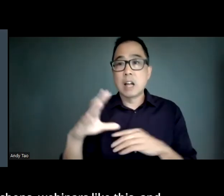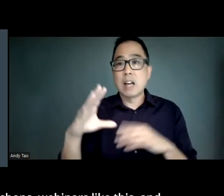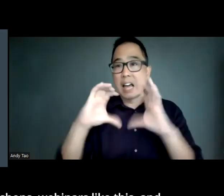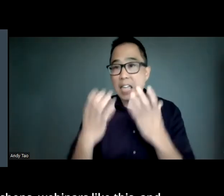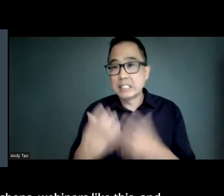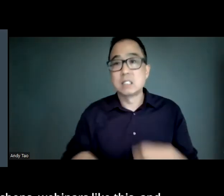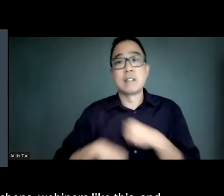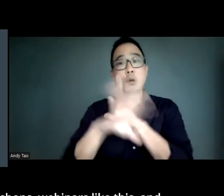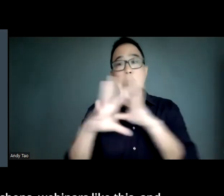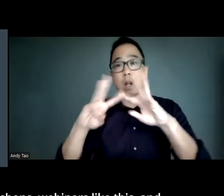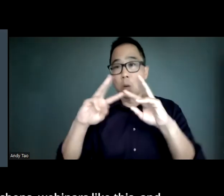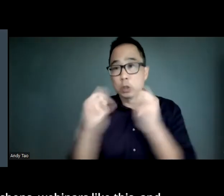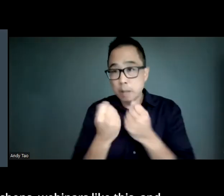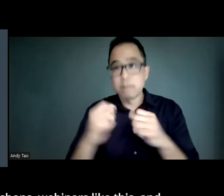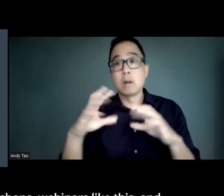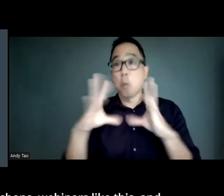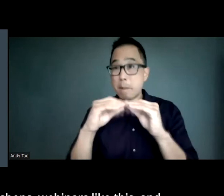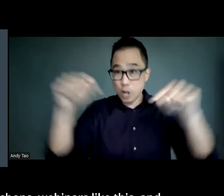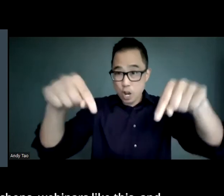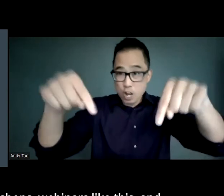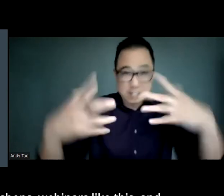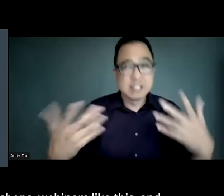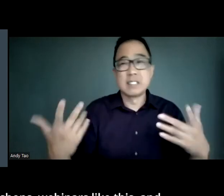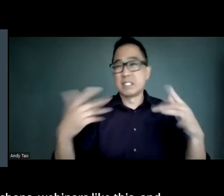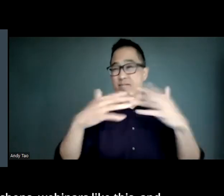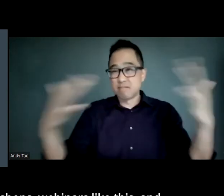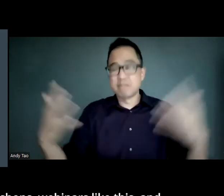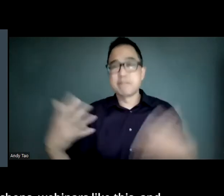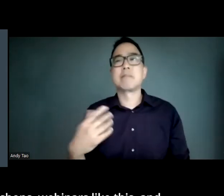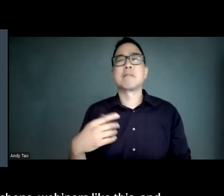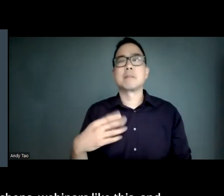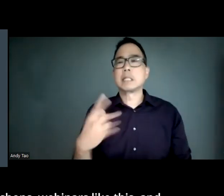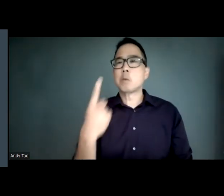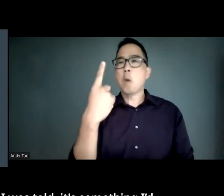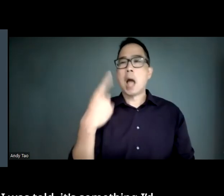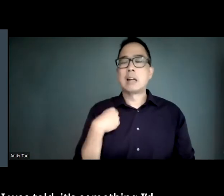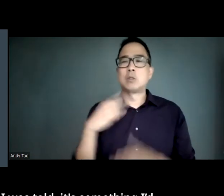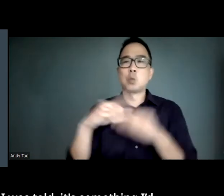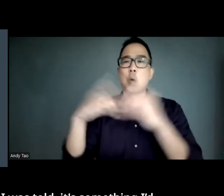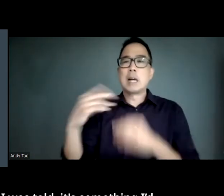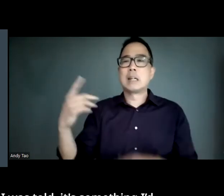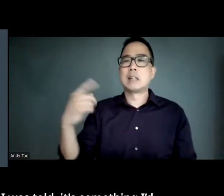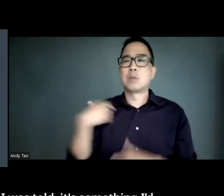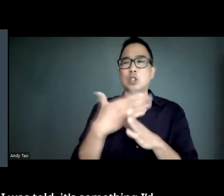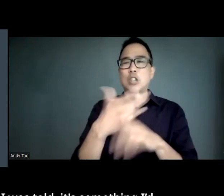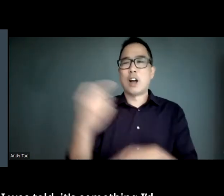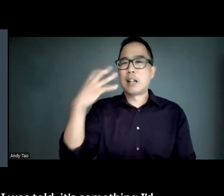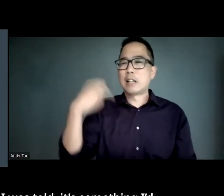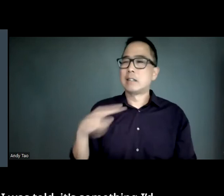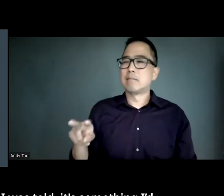increase. Virtual classes, virtual workshops, webinars, like we're actively participating in right